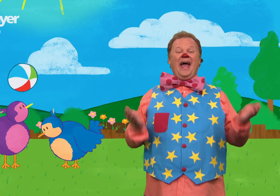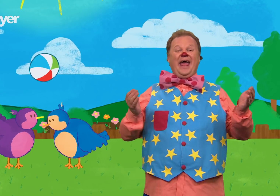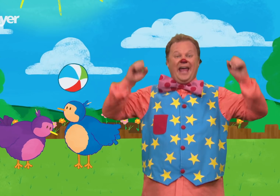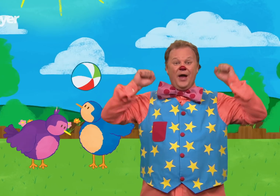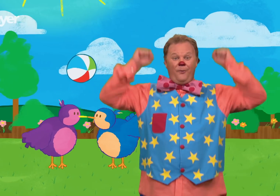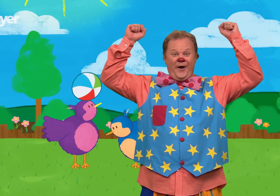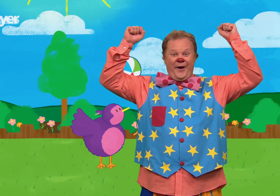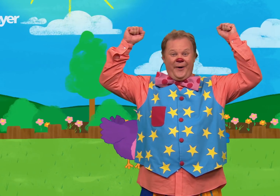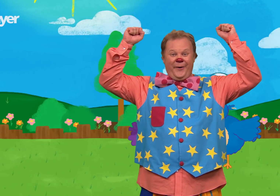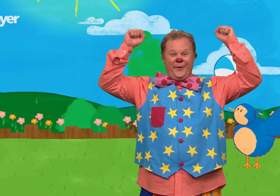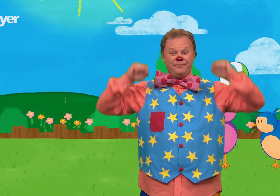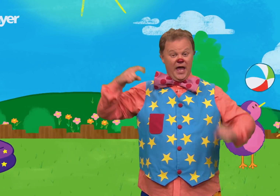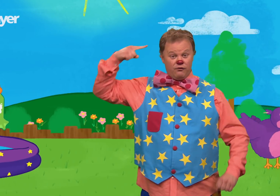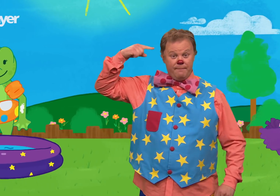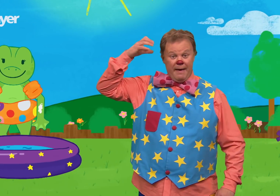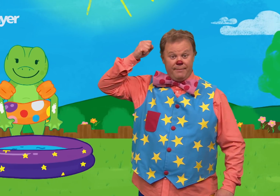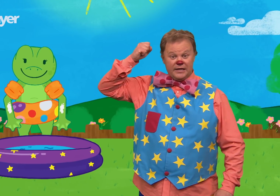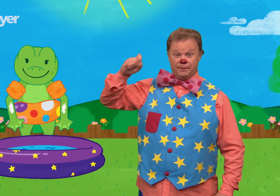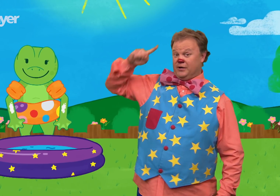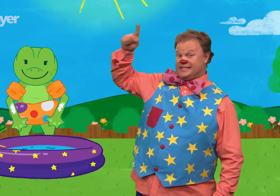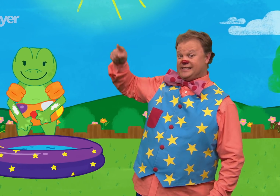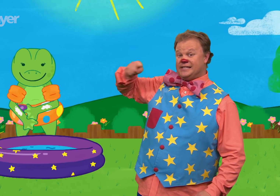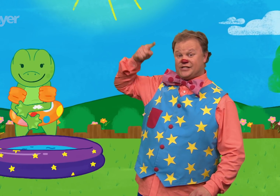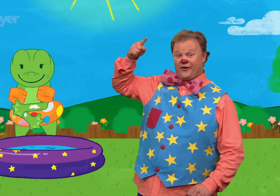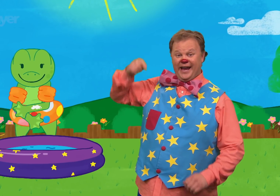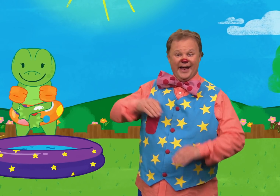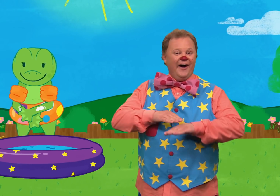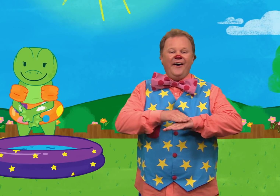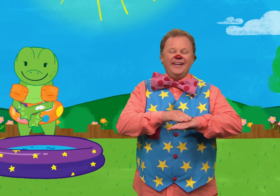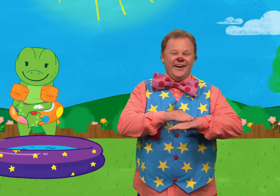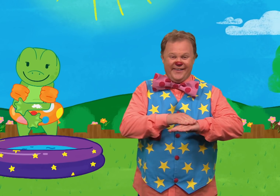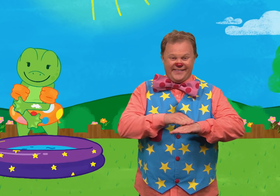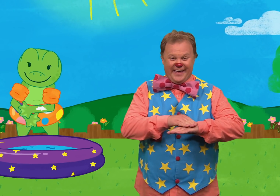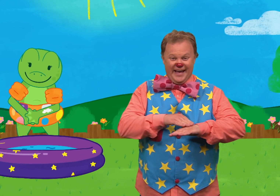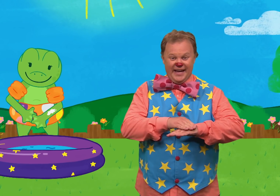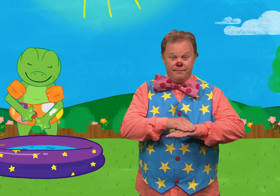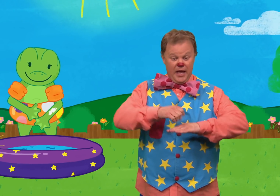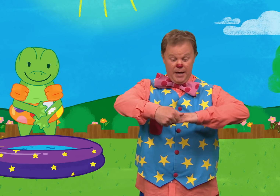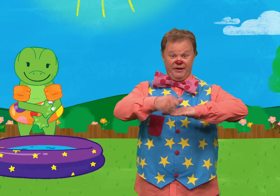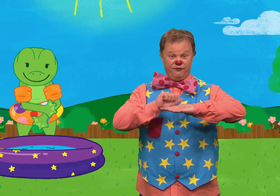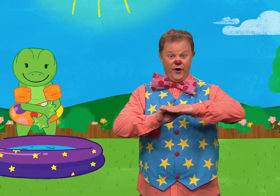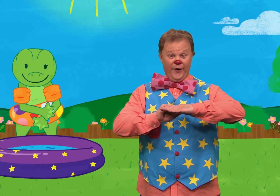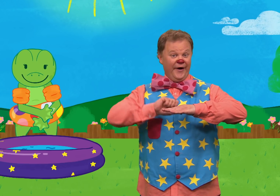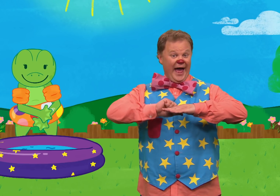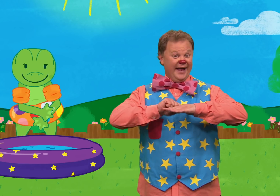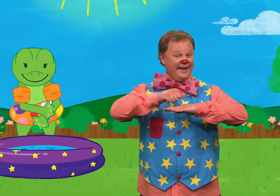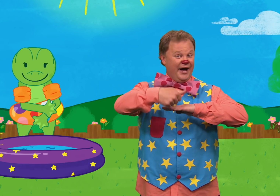play. Woohoo! Remember to put sunscreen on your skin before and